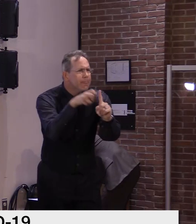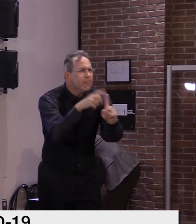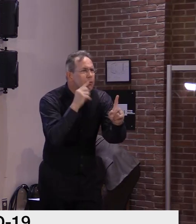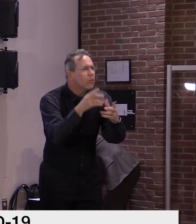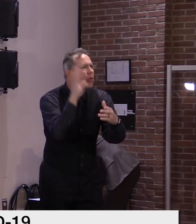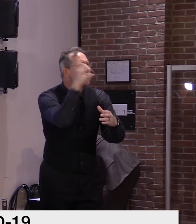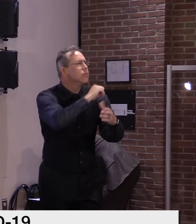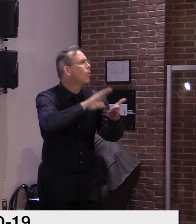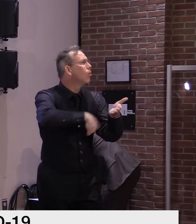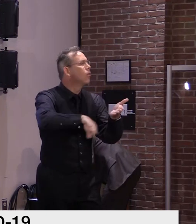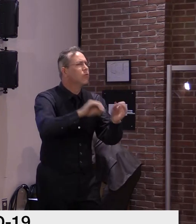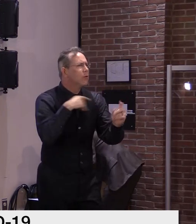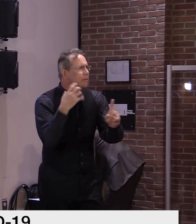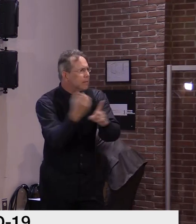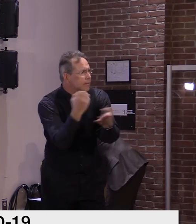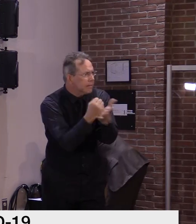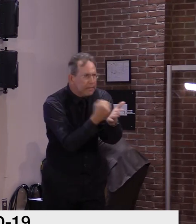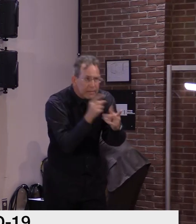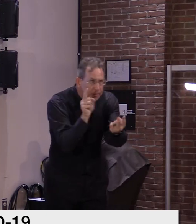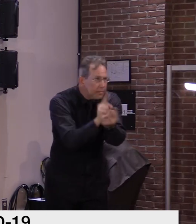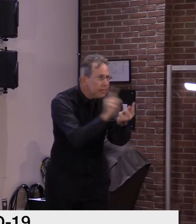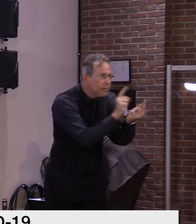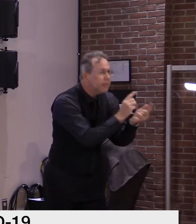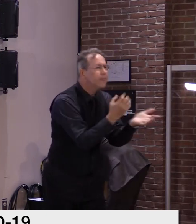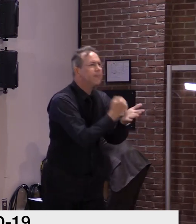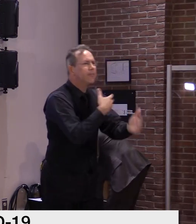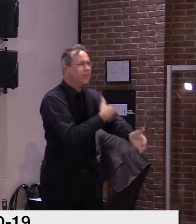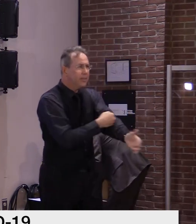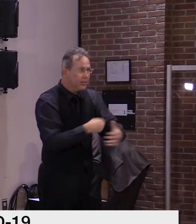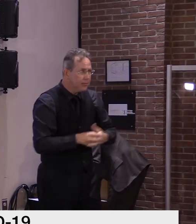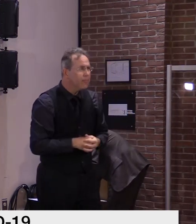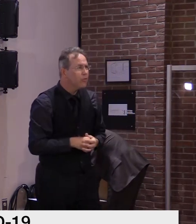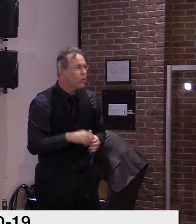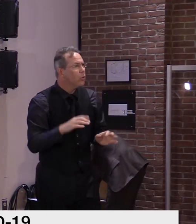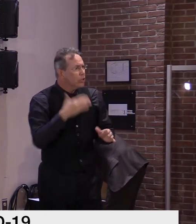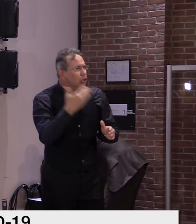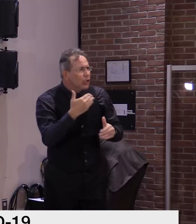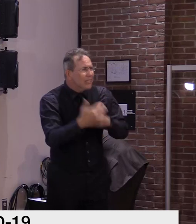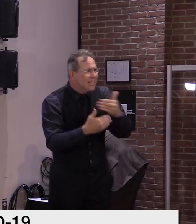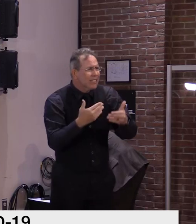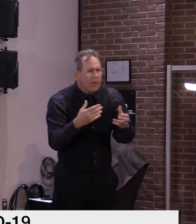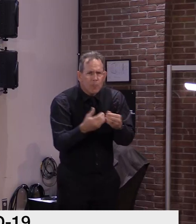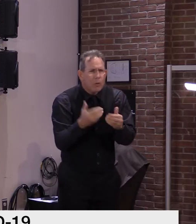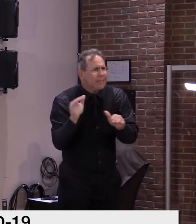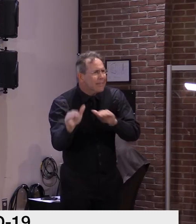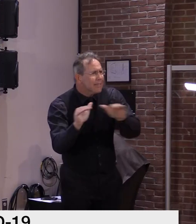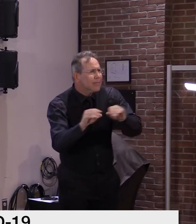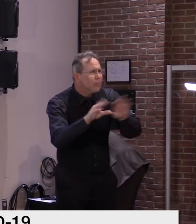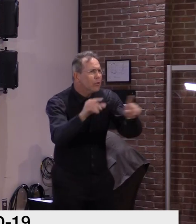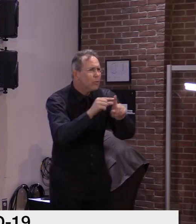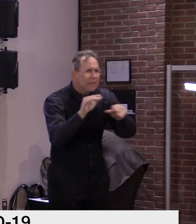equity, access, and trust in our vaccination program, but we are seeing tangible results.